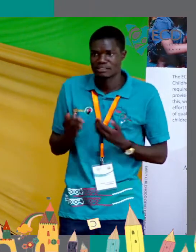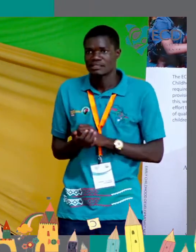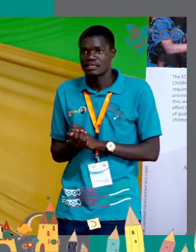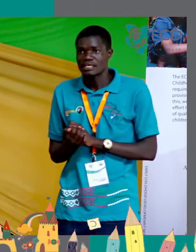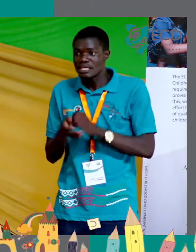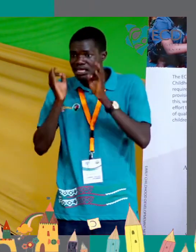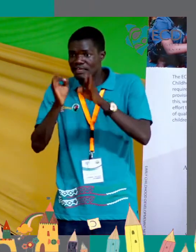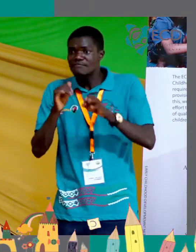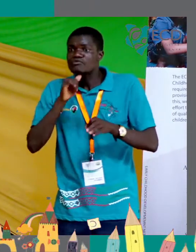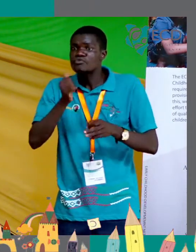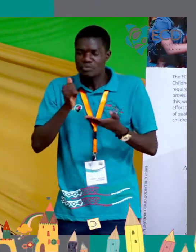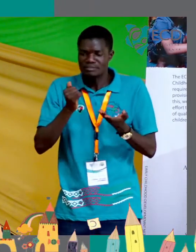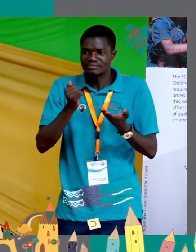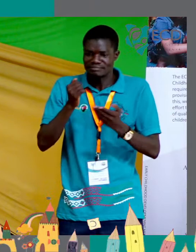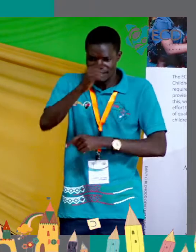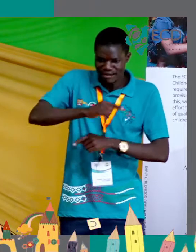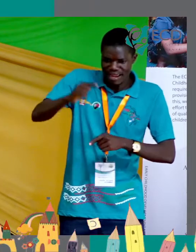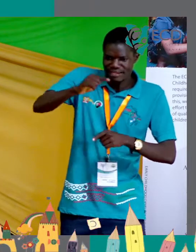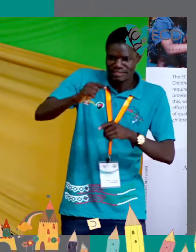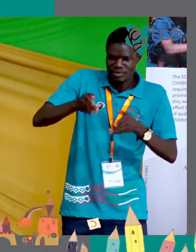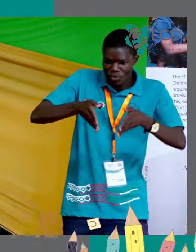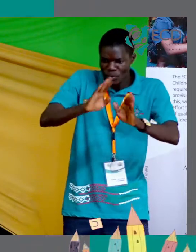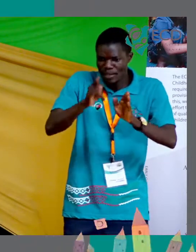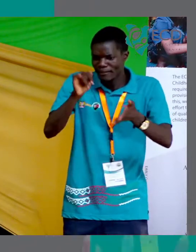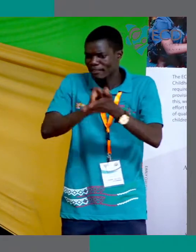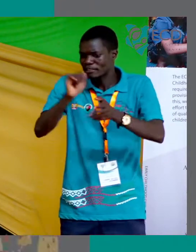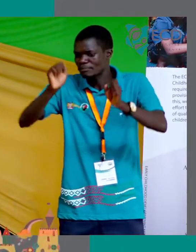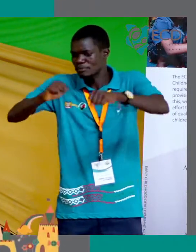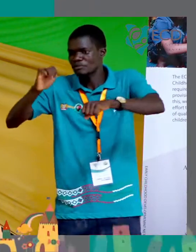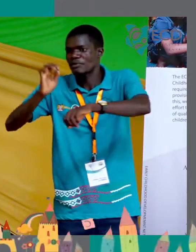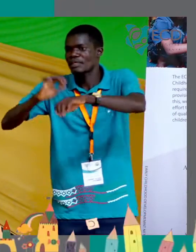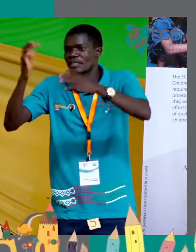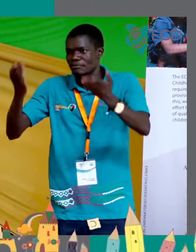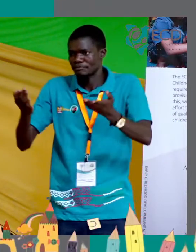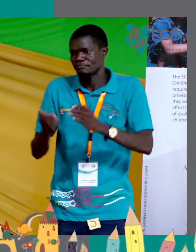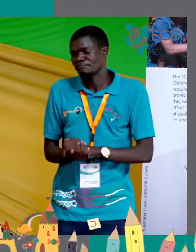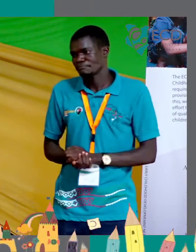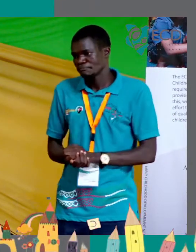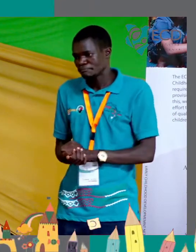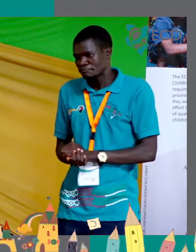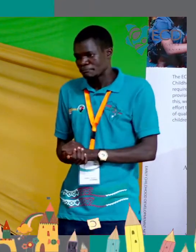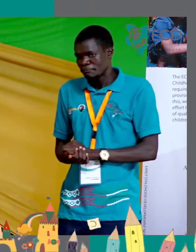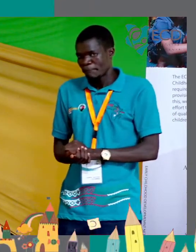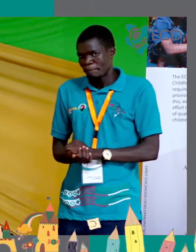if they're not in the right space, this can affect the care that they give to their child.